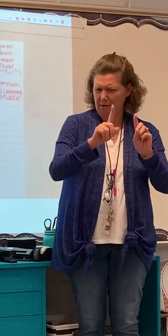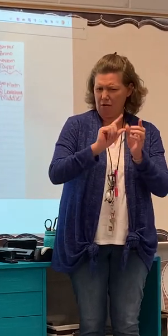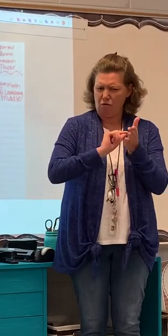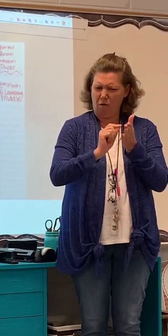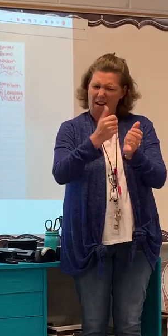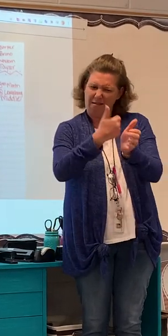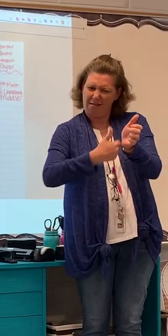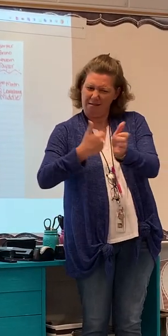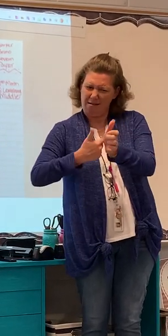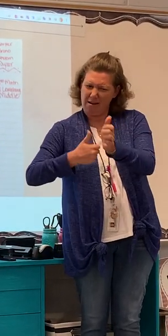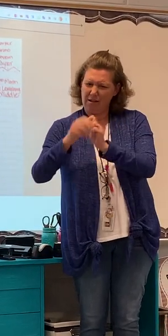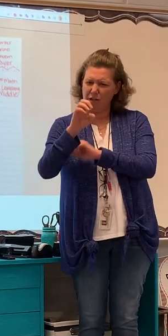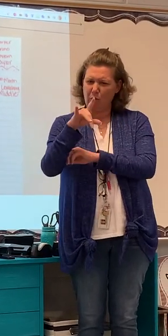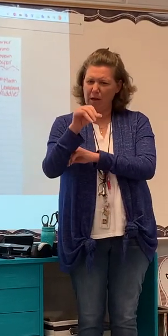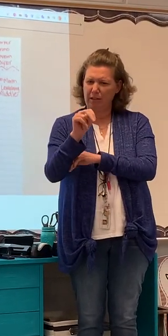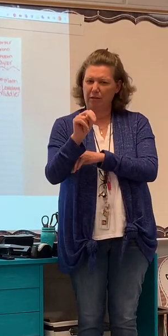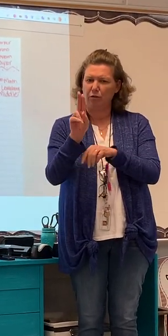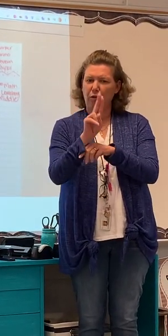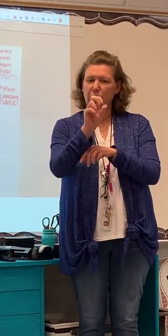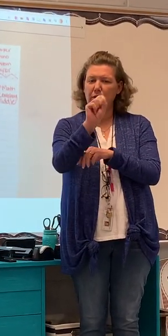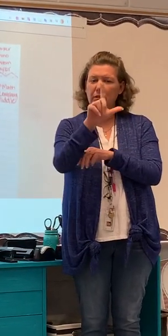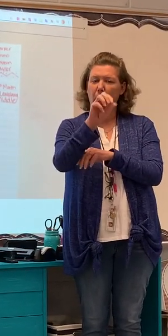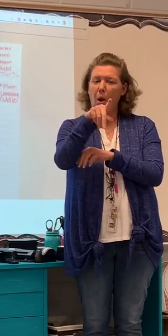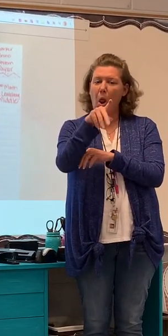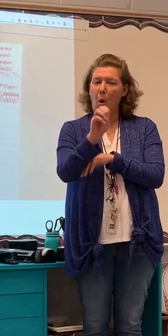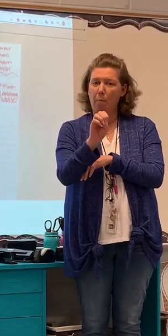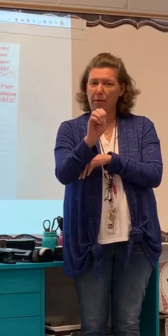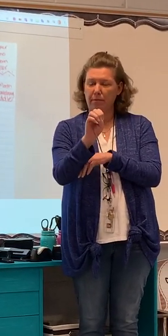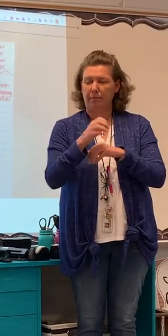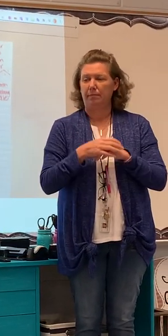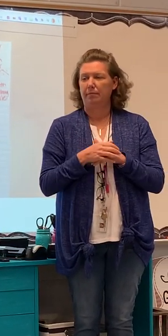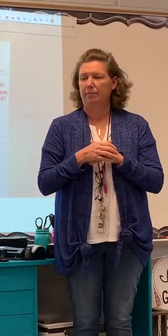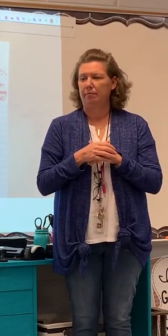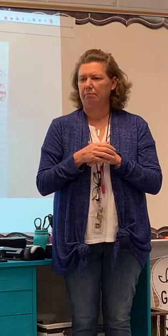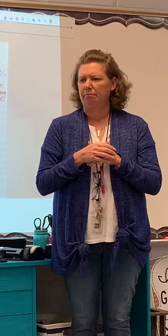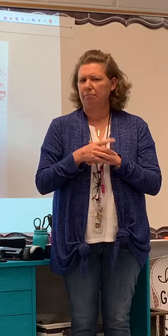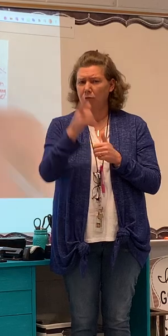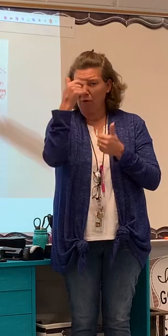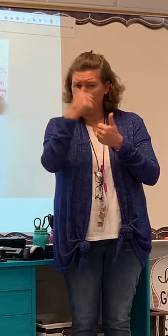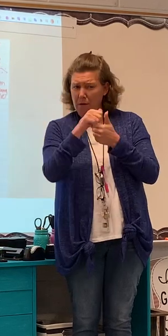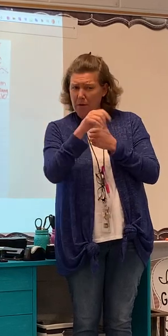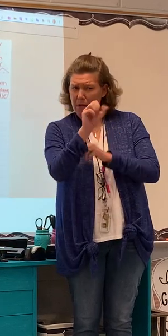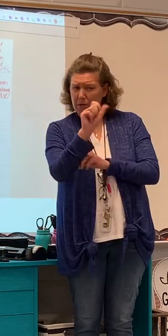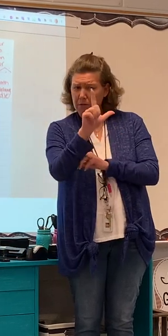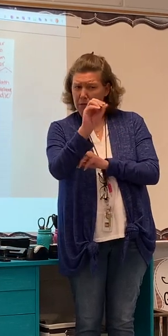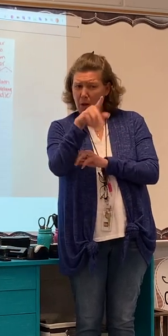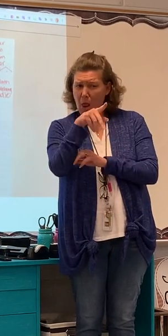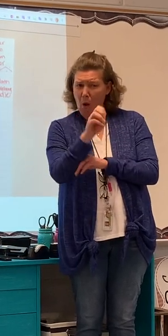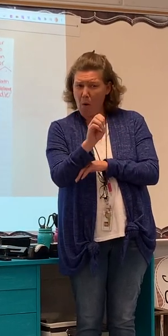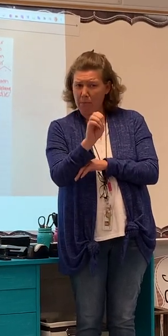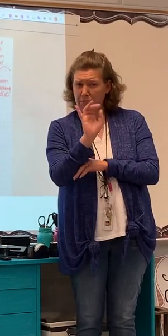in slope-intercept form. Let's talk first about slope-intercept form. What is that? So we have